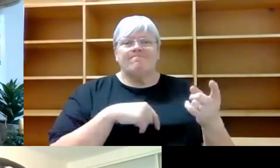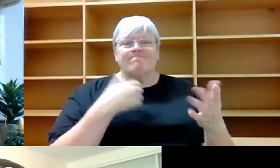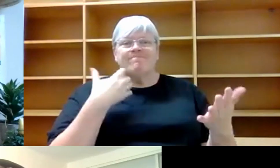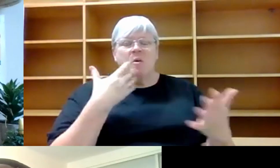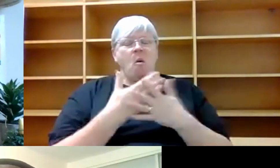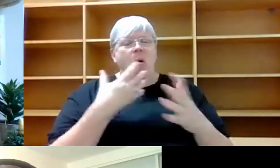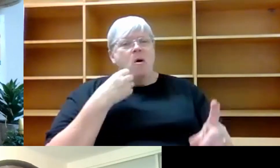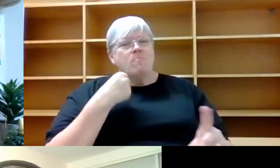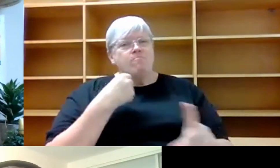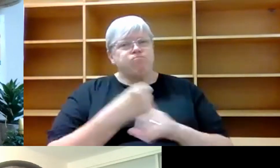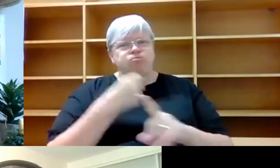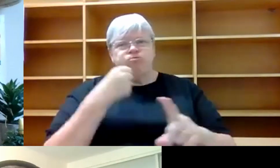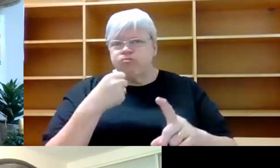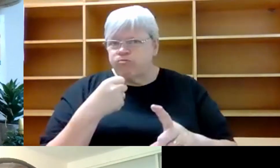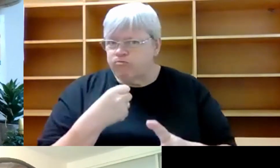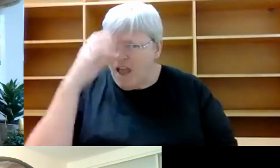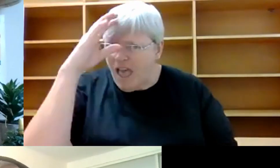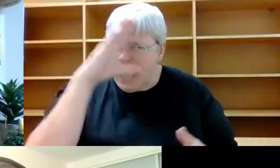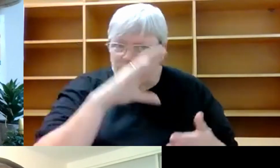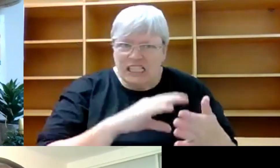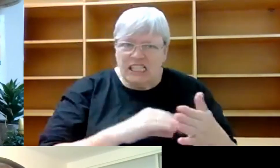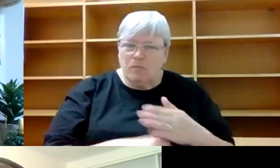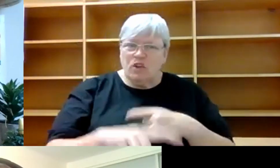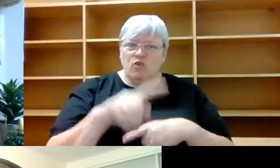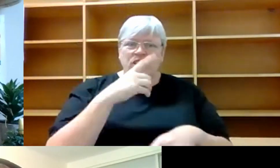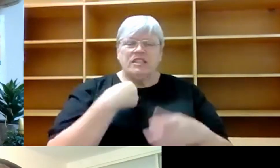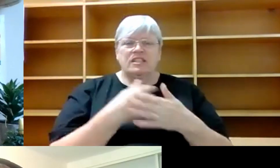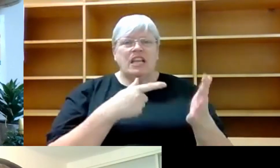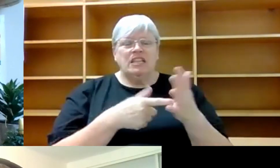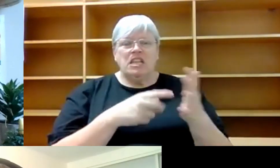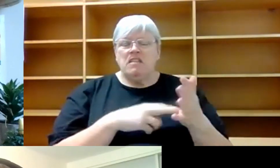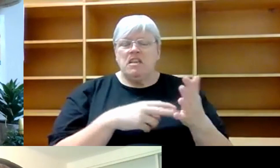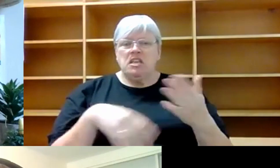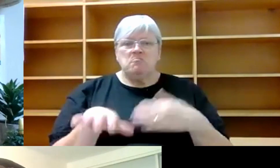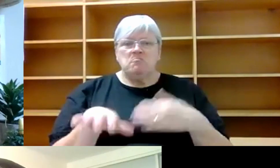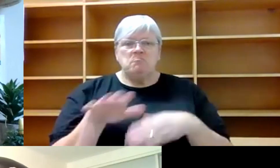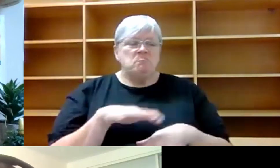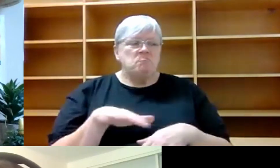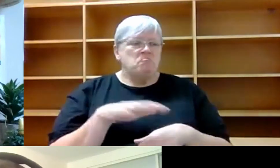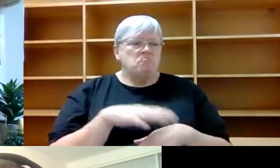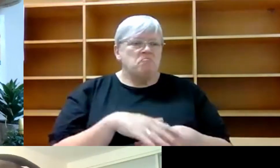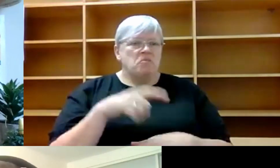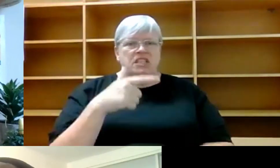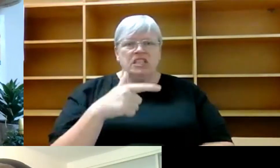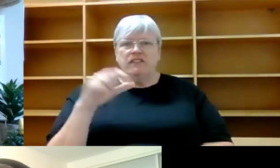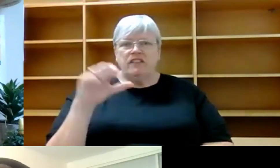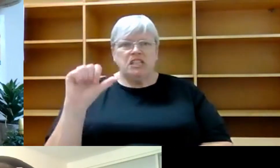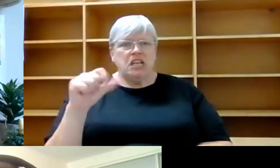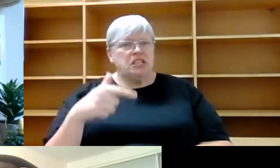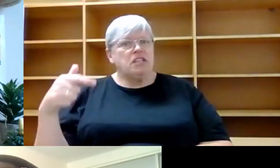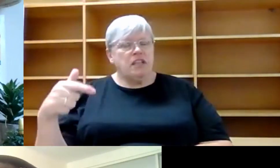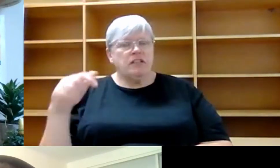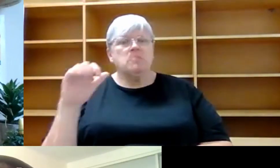anybody who experienced that broadcast. I remember, well, it must have been about 76, 77 when that was